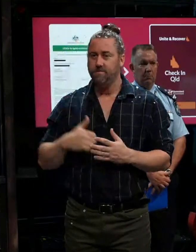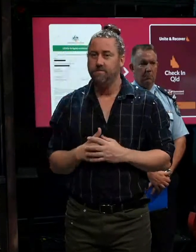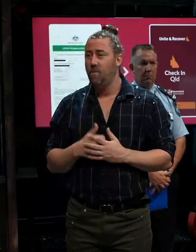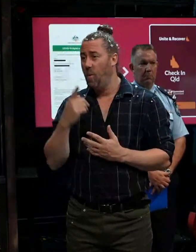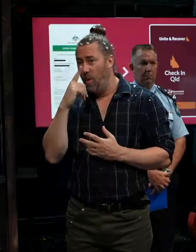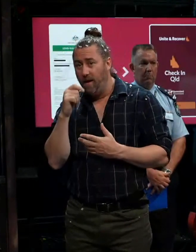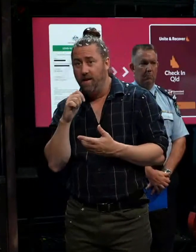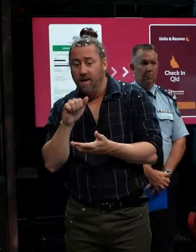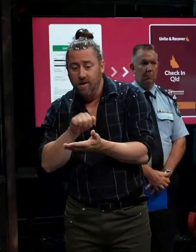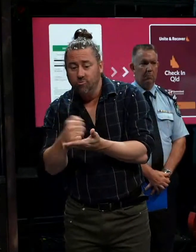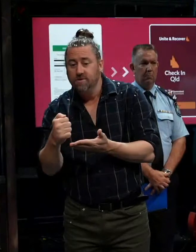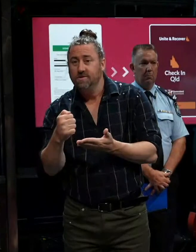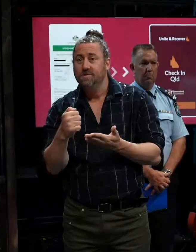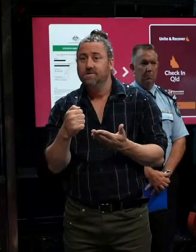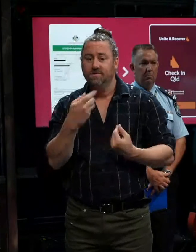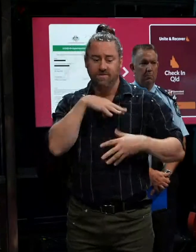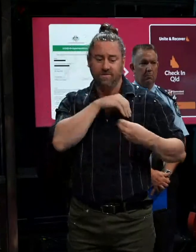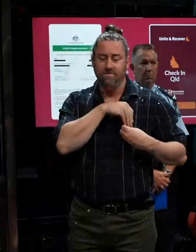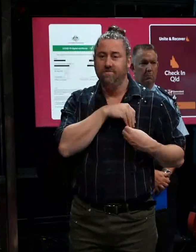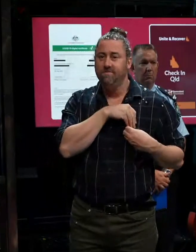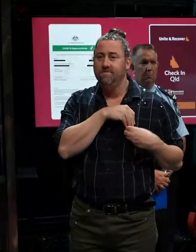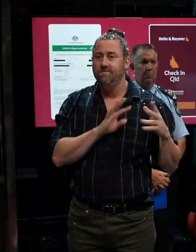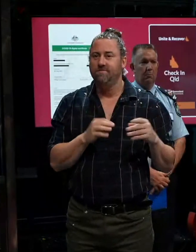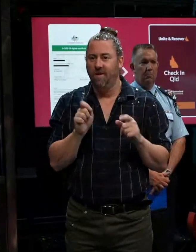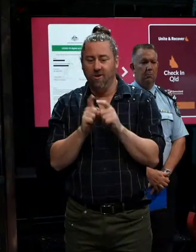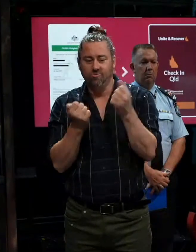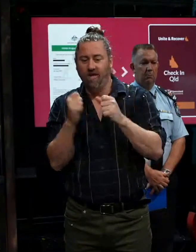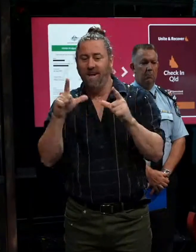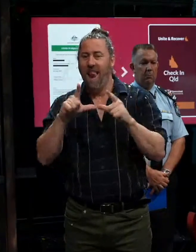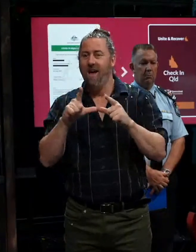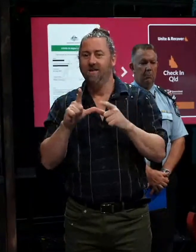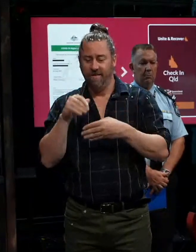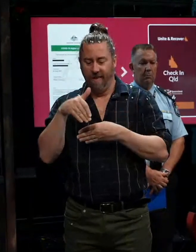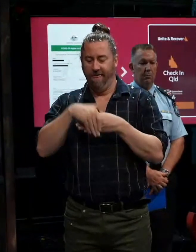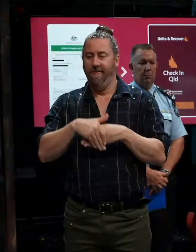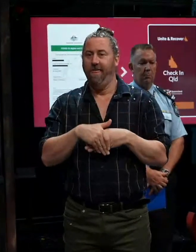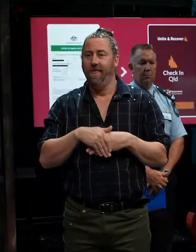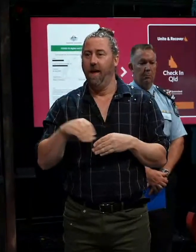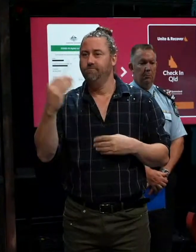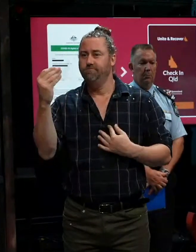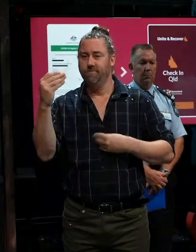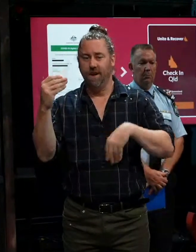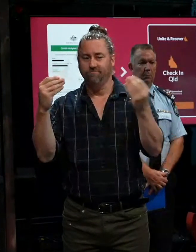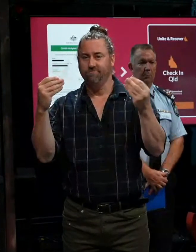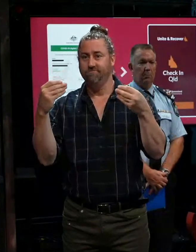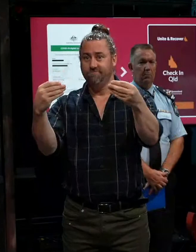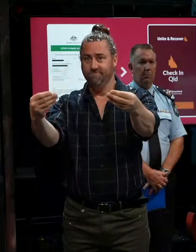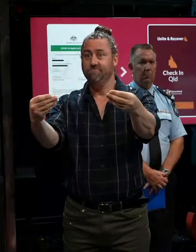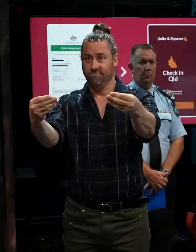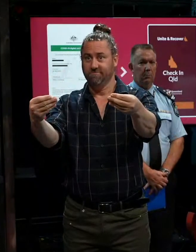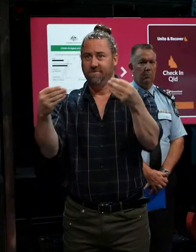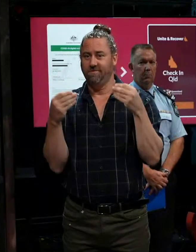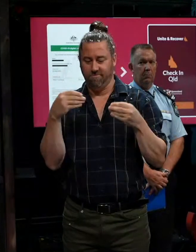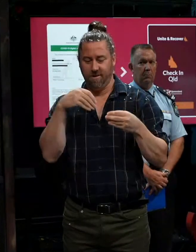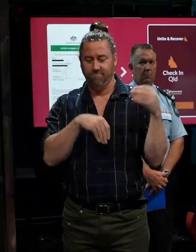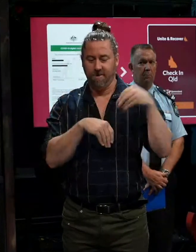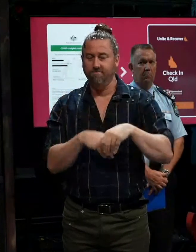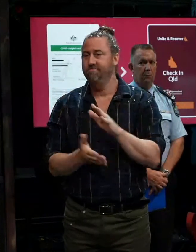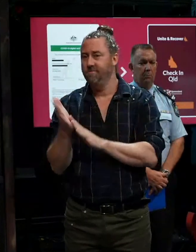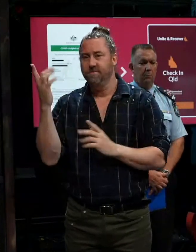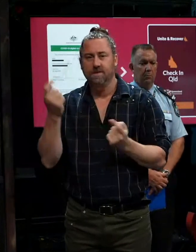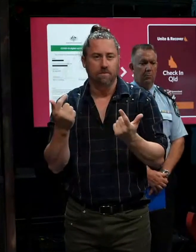it with your ID. There's lots of ways to be able to do it. This is just a really easy way to make it easier for businesses